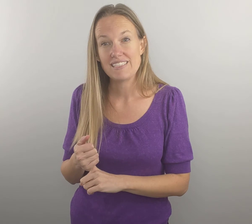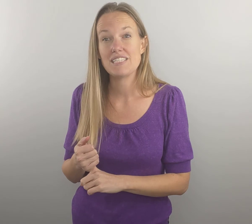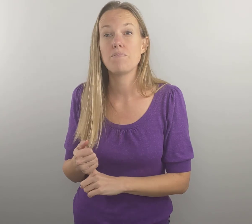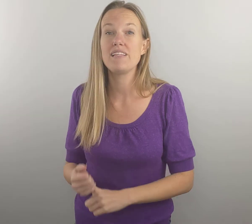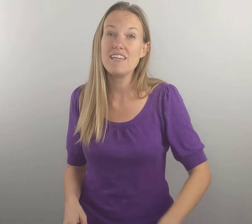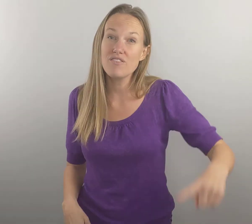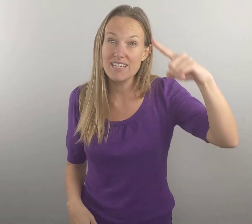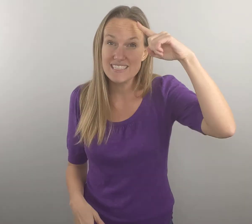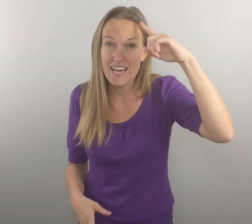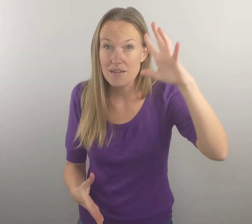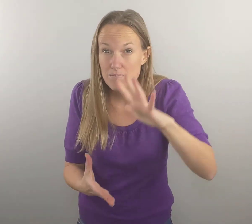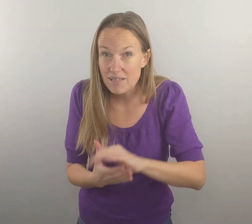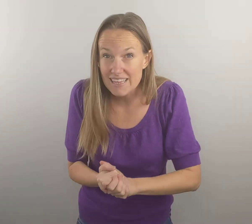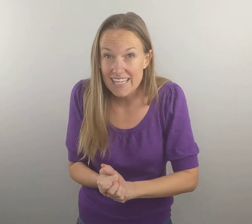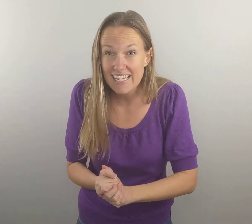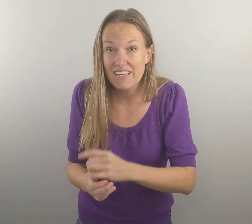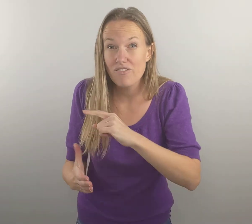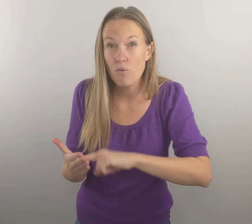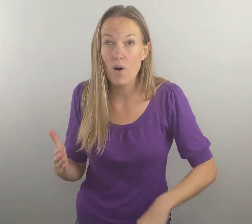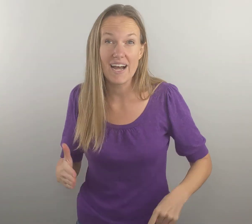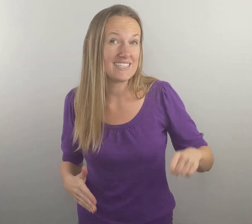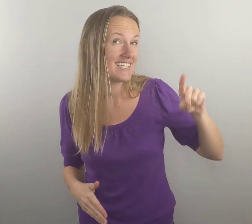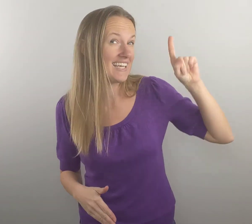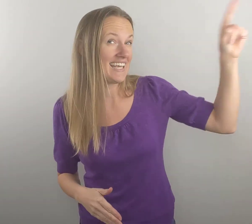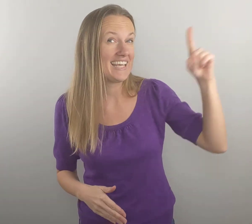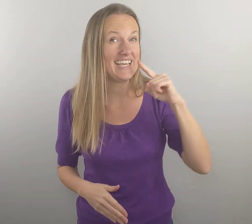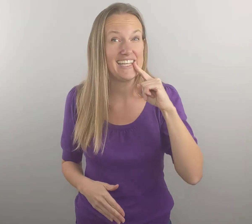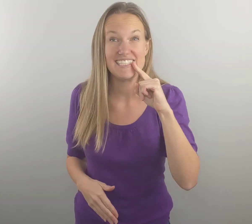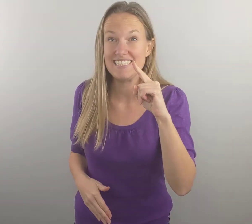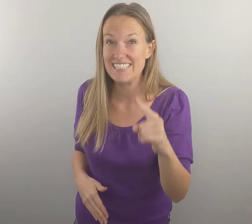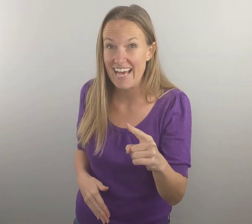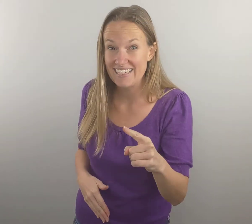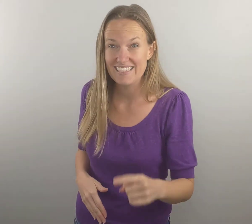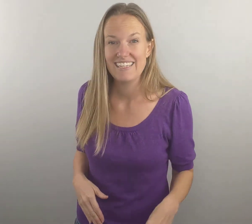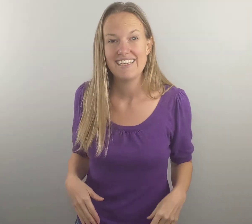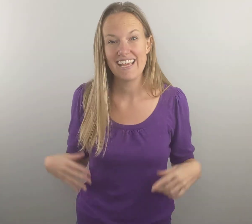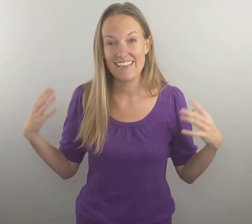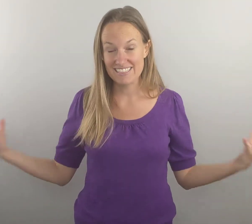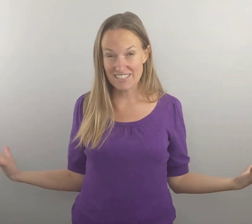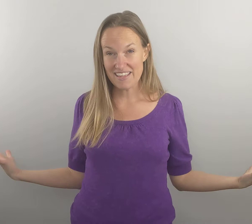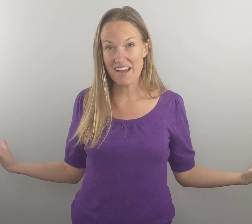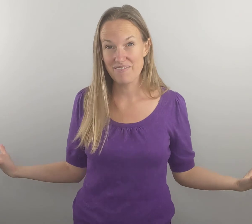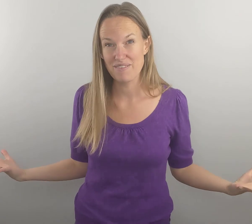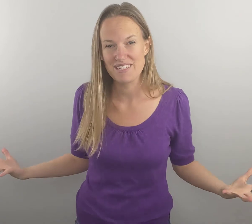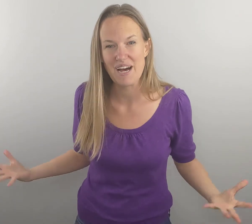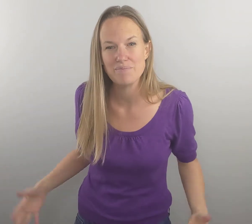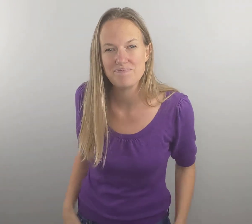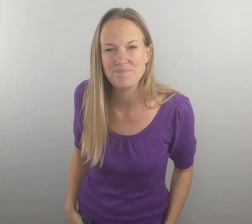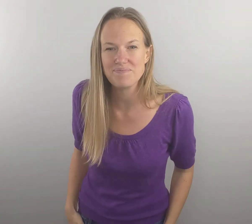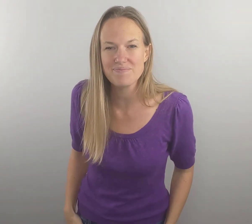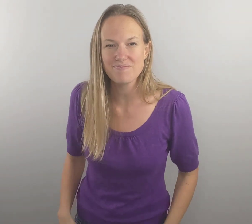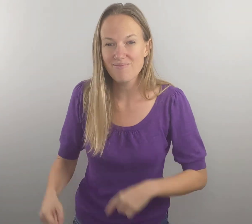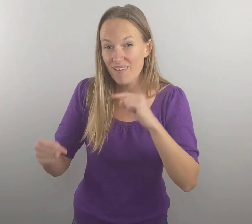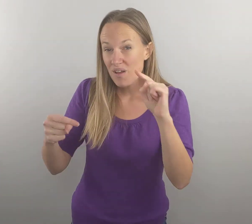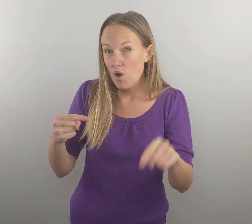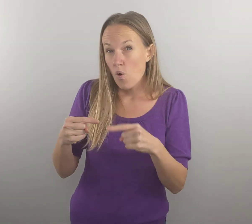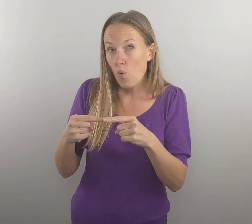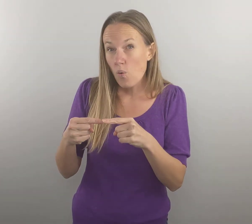Just believe what he said. Believe what he said. Okay, let's try that from the top.